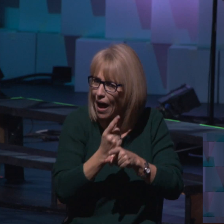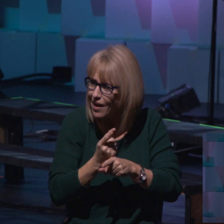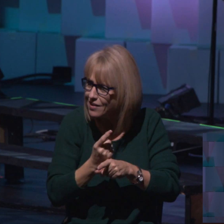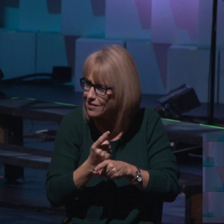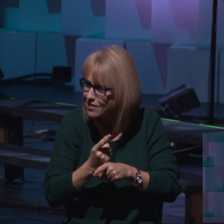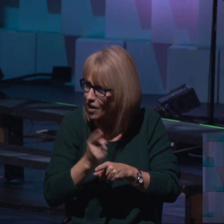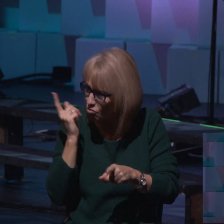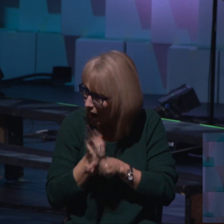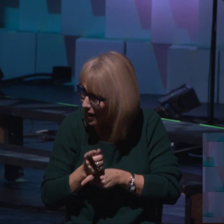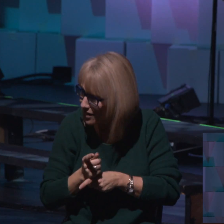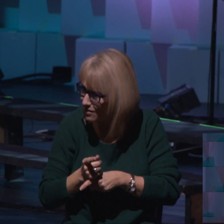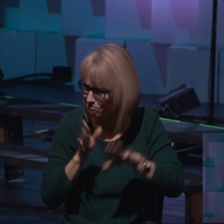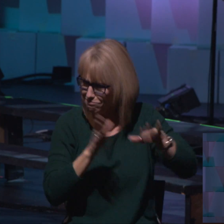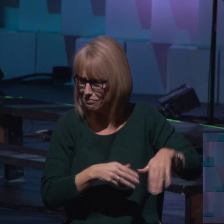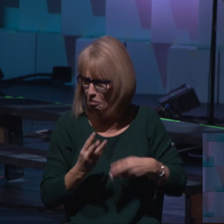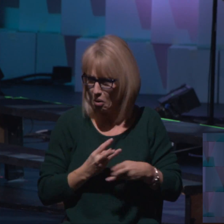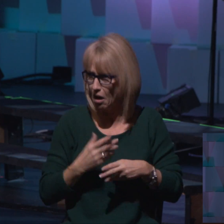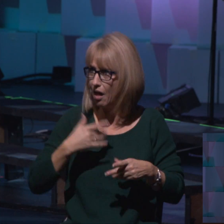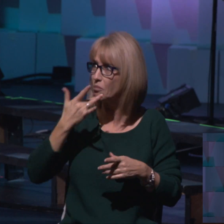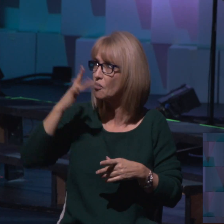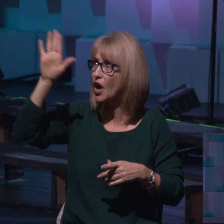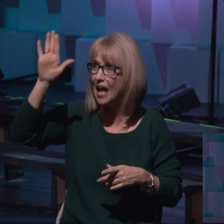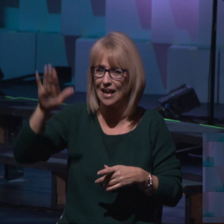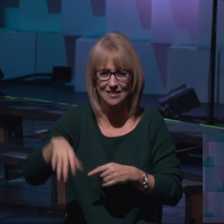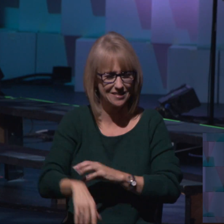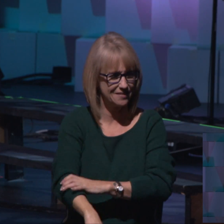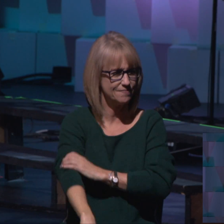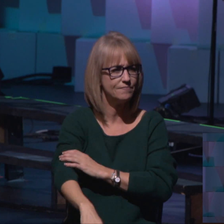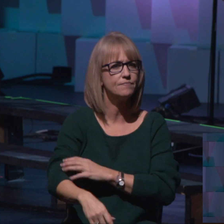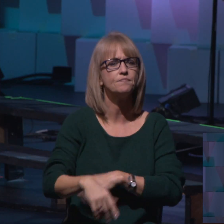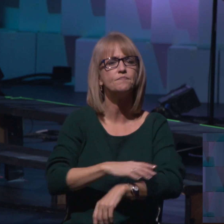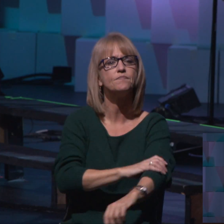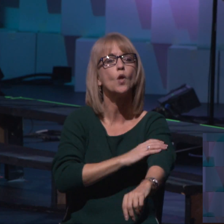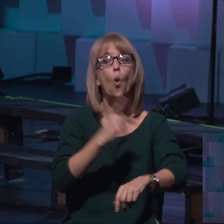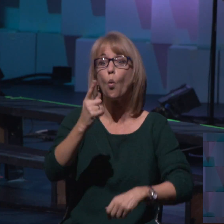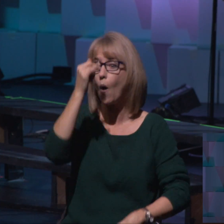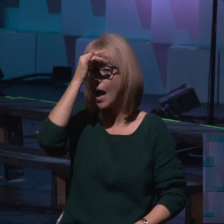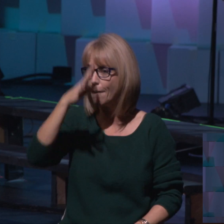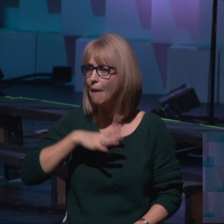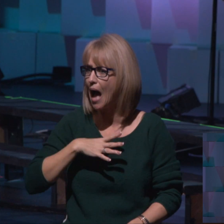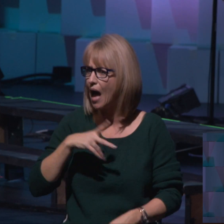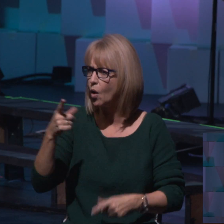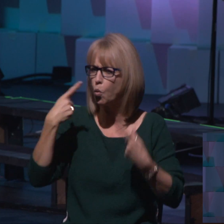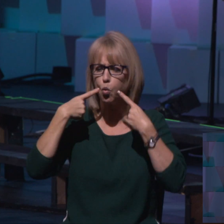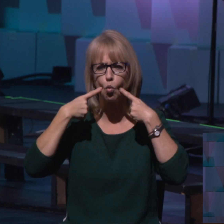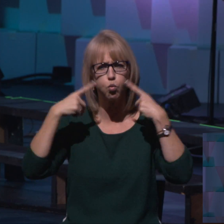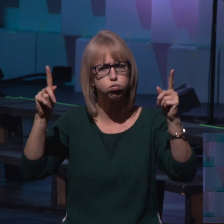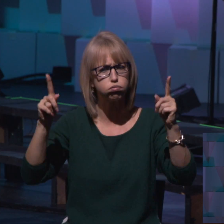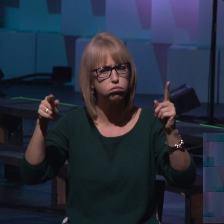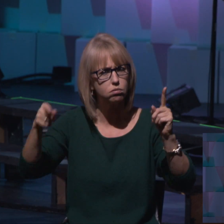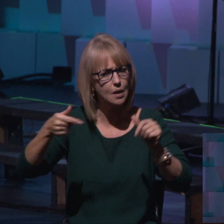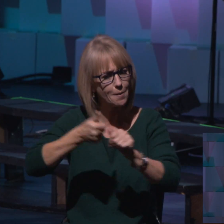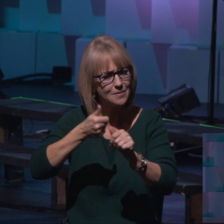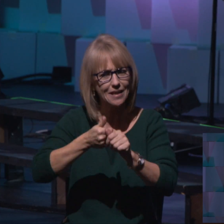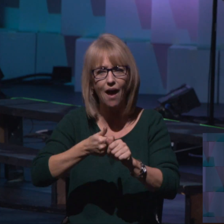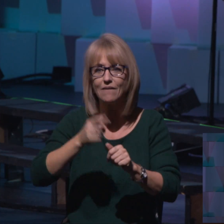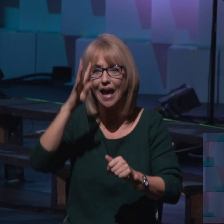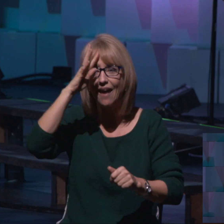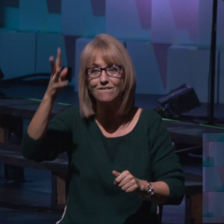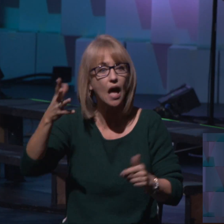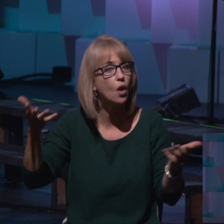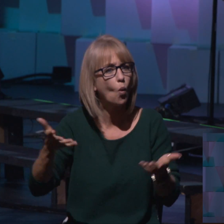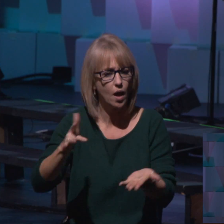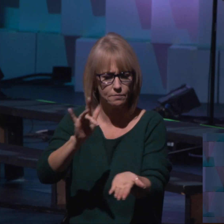There's a man named Samuel Morse. He invented the telegraph back in 1837. It was a significant accomplishment of his day. And when he did